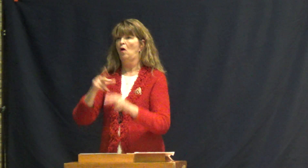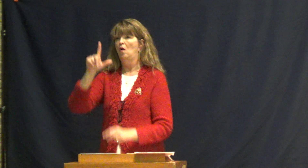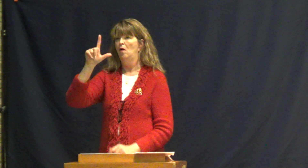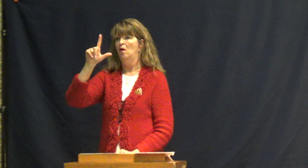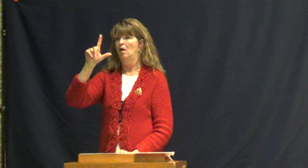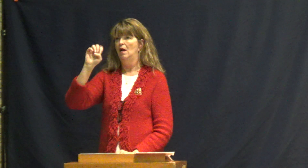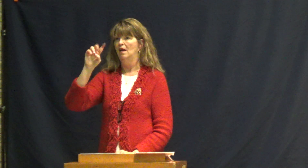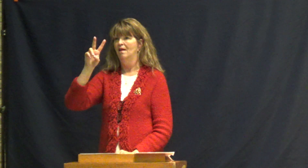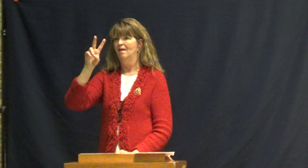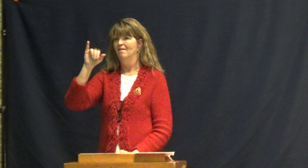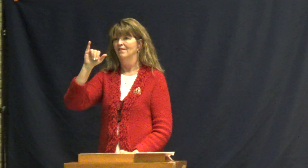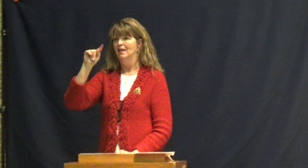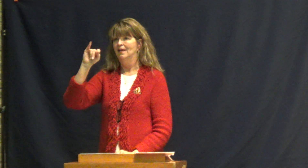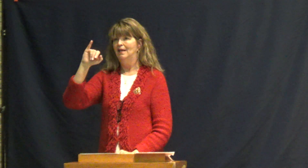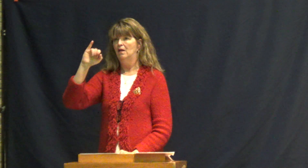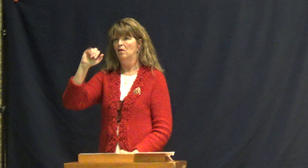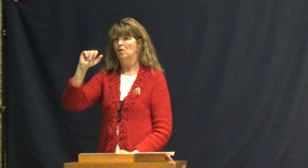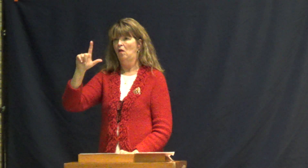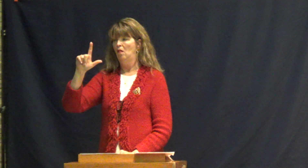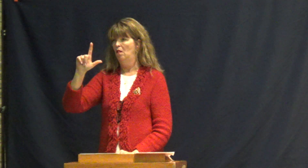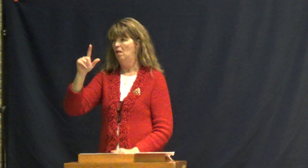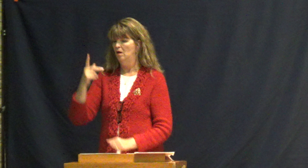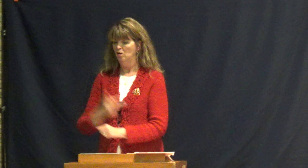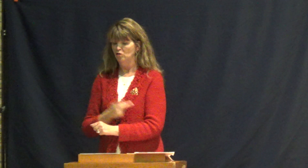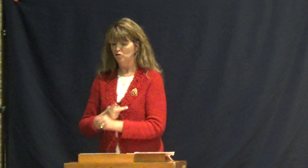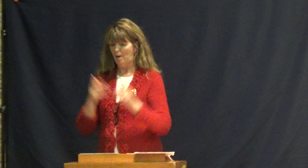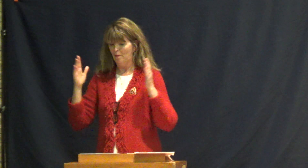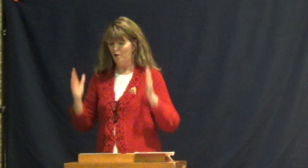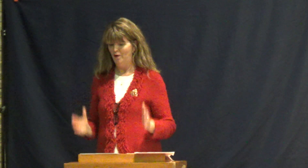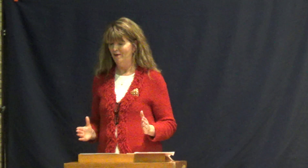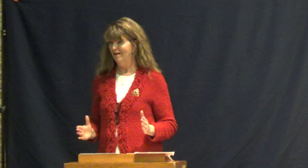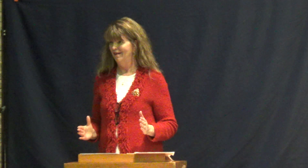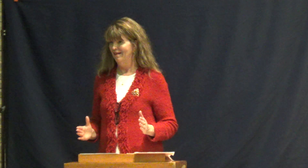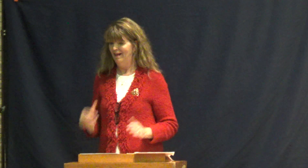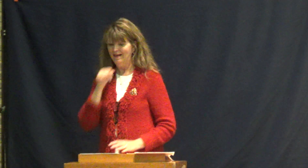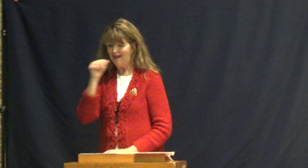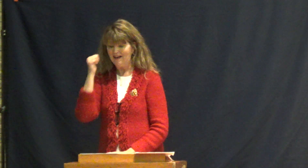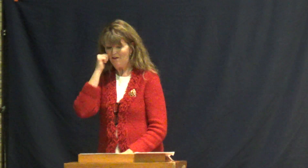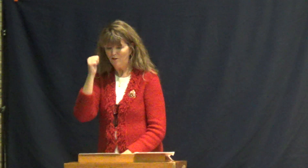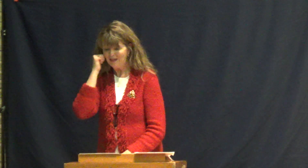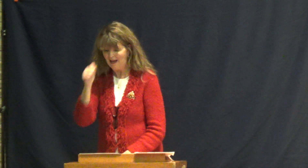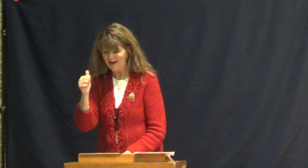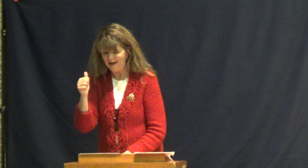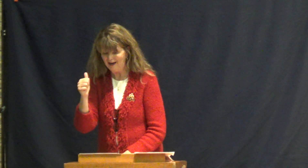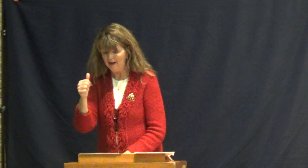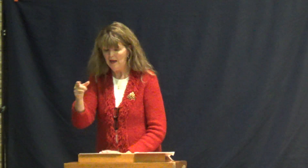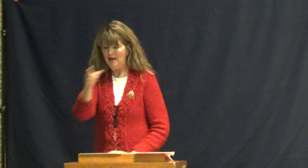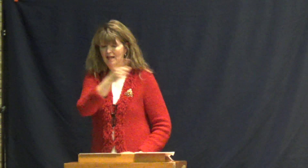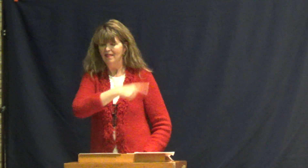They were actually classified as Levitical shepherds,